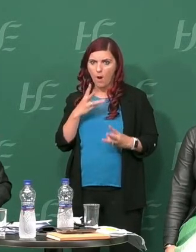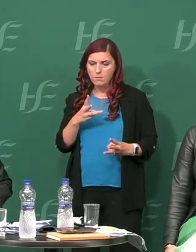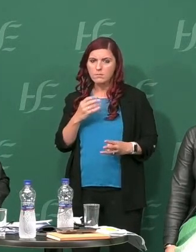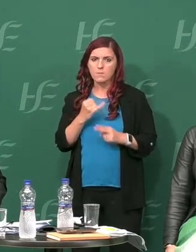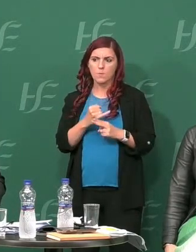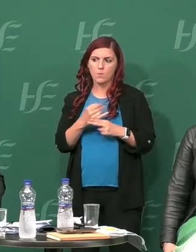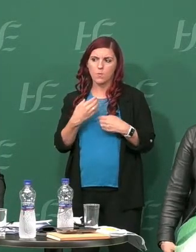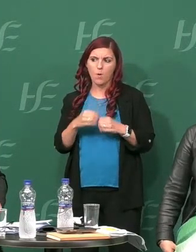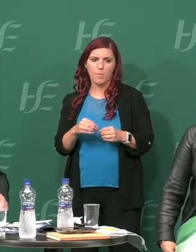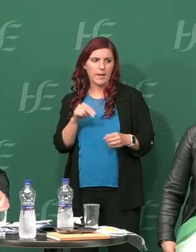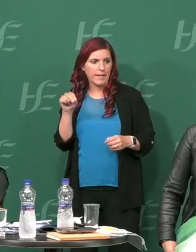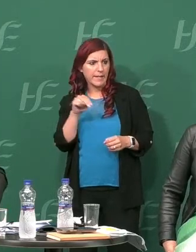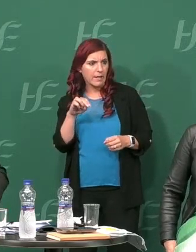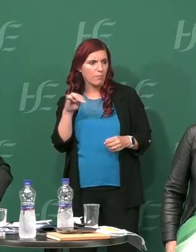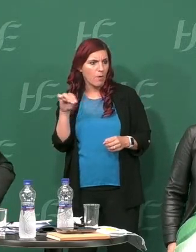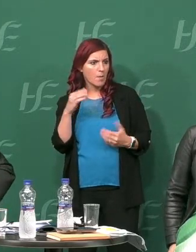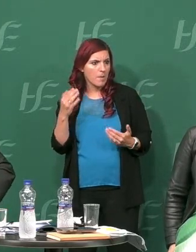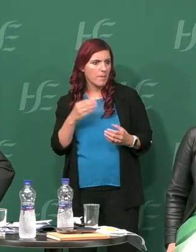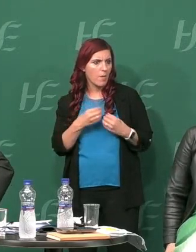But Niamh and Martin.